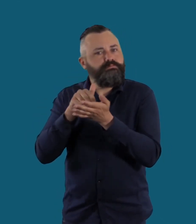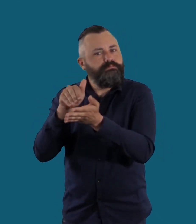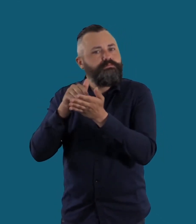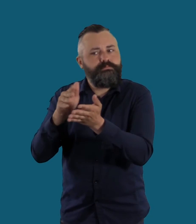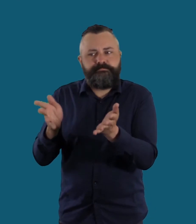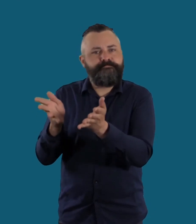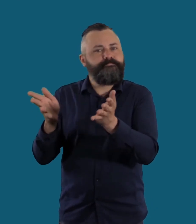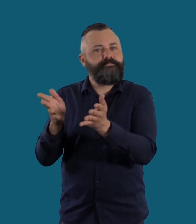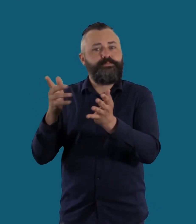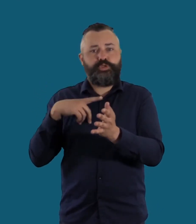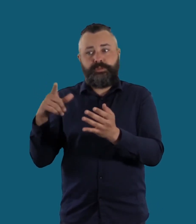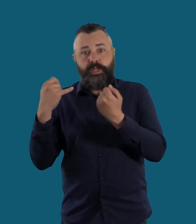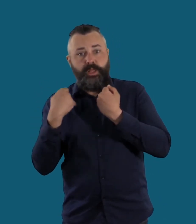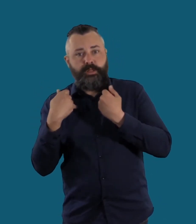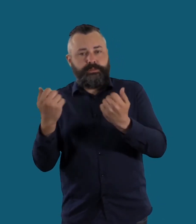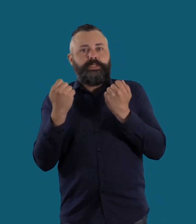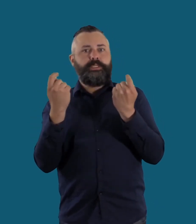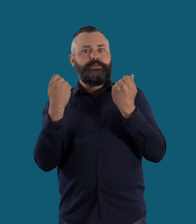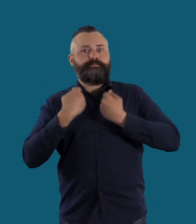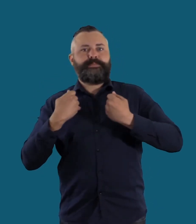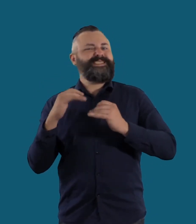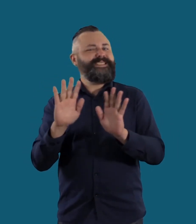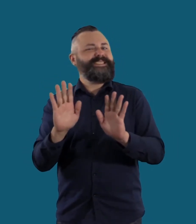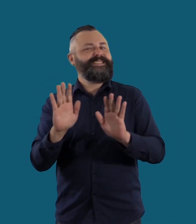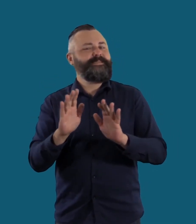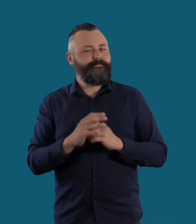as they may have a higher risk of contracting a virus.